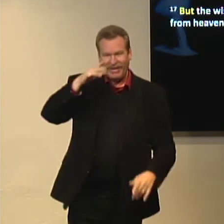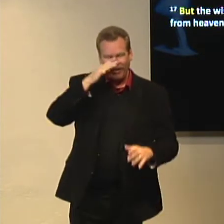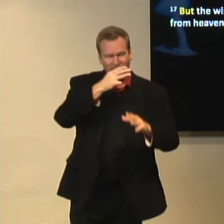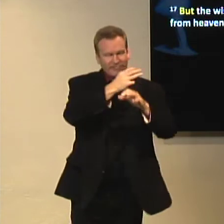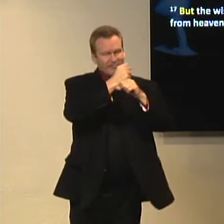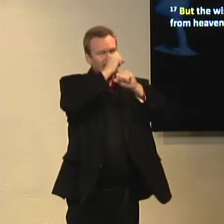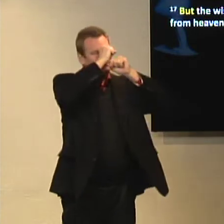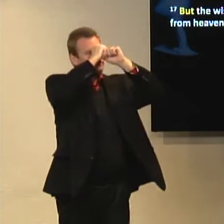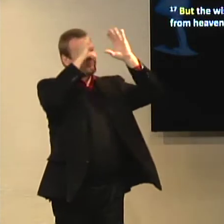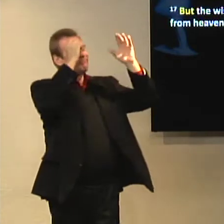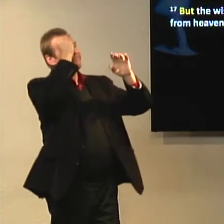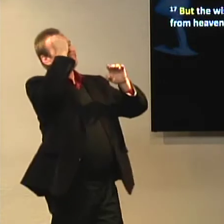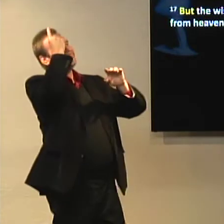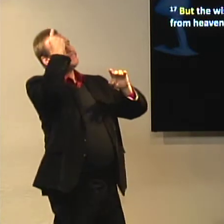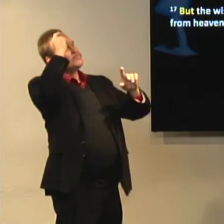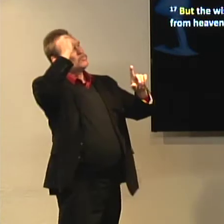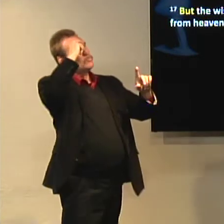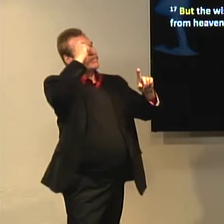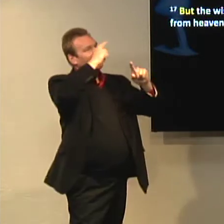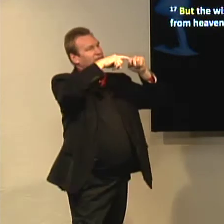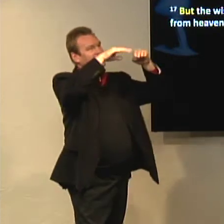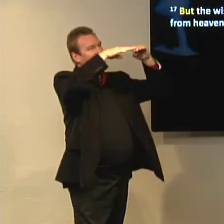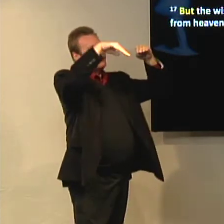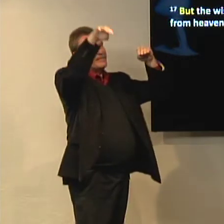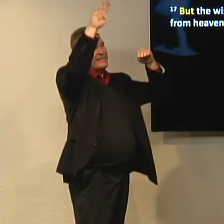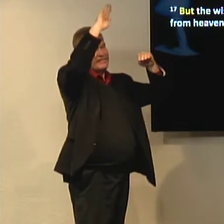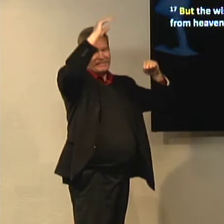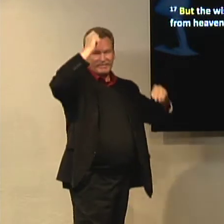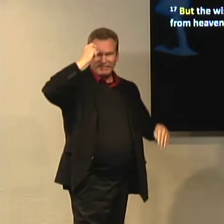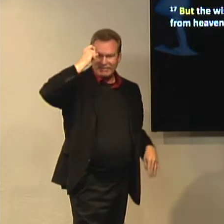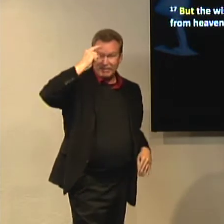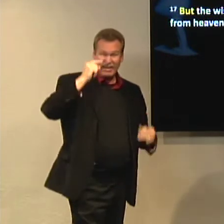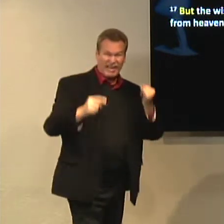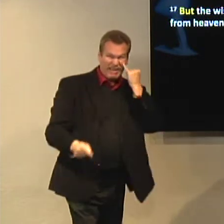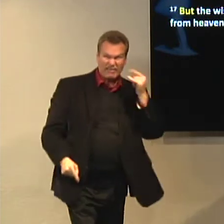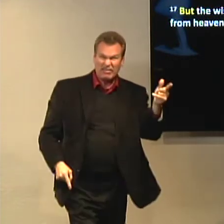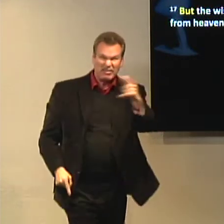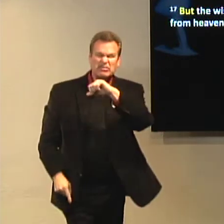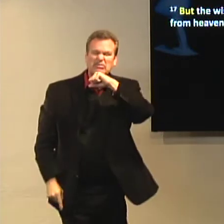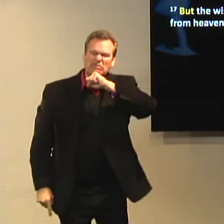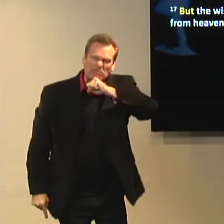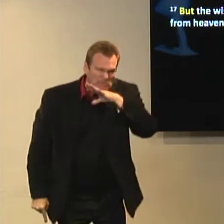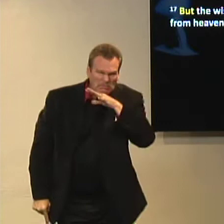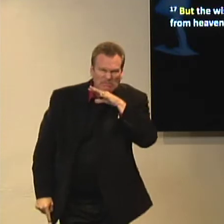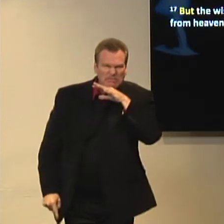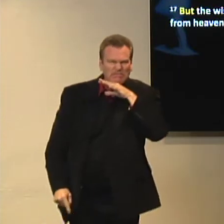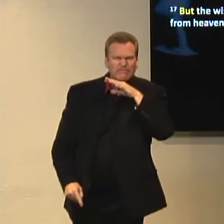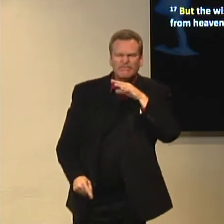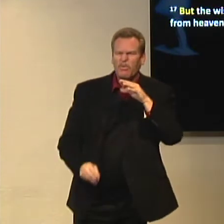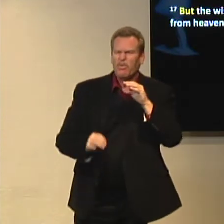That is what true wisdom is. That is the vision of wisdom that we should have.